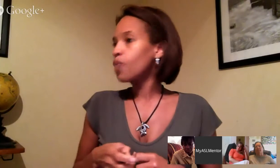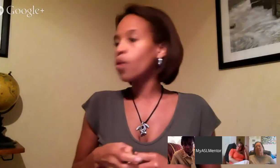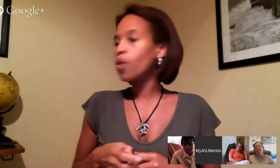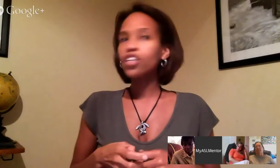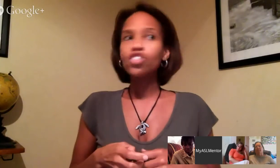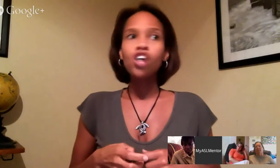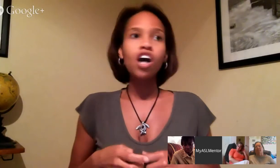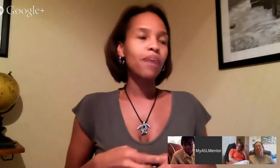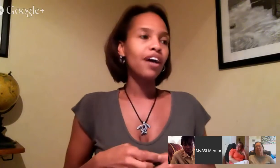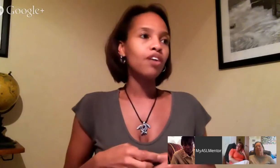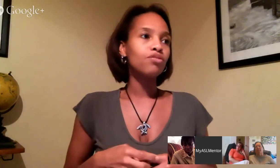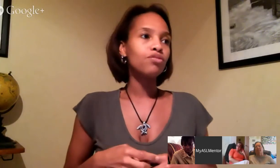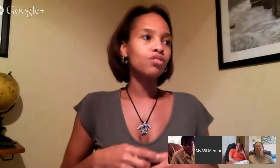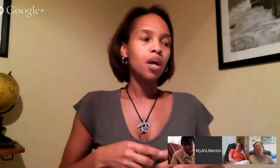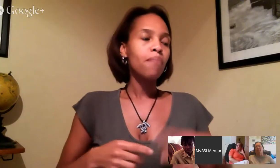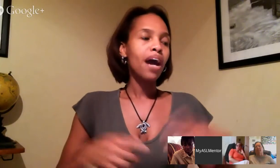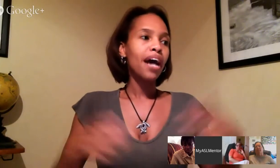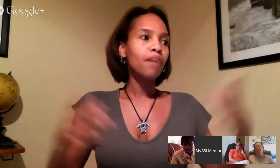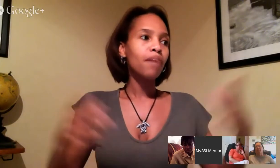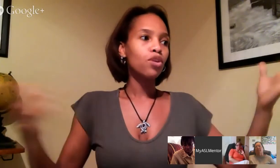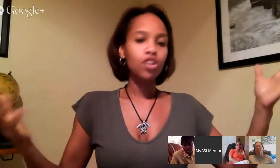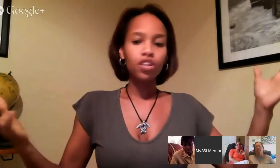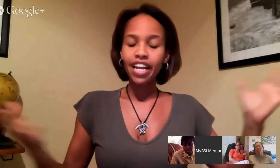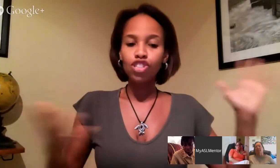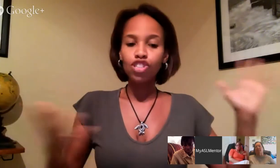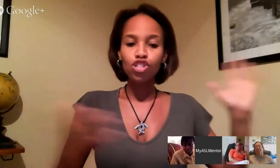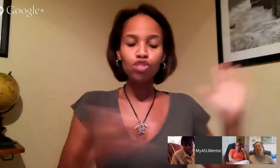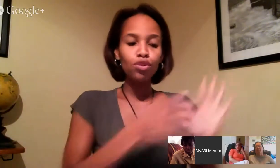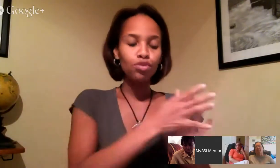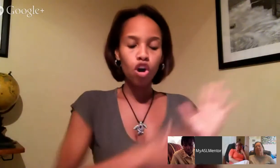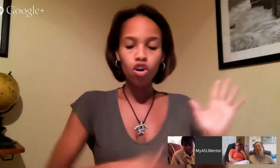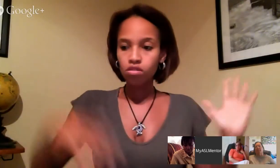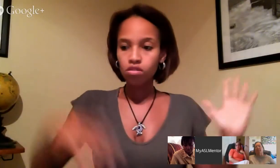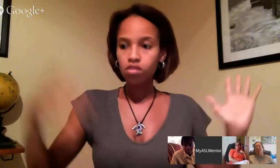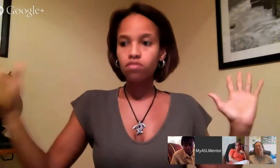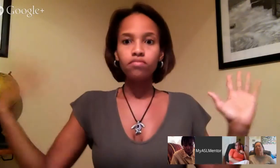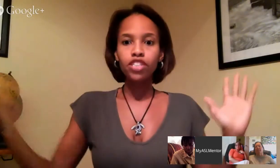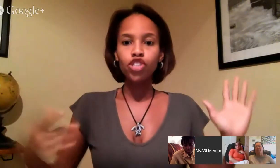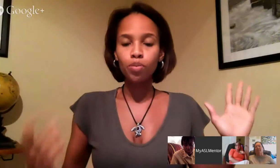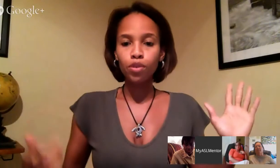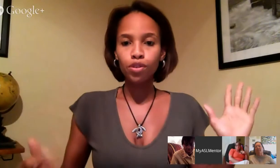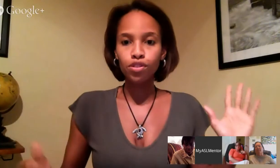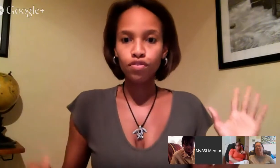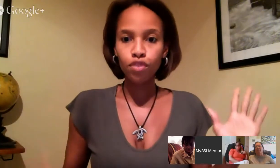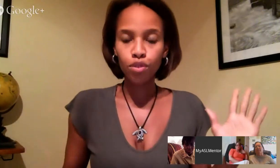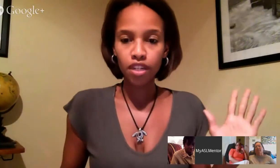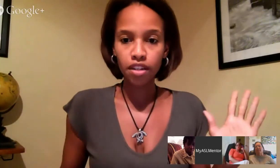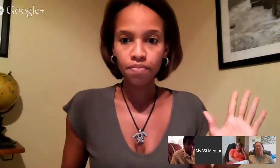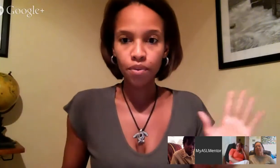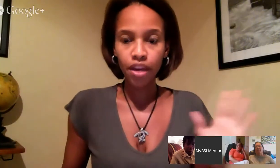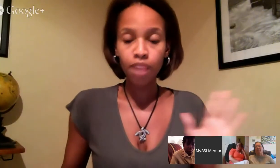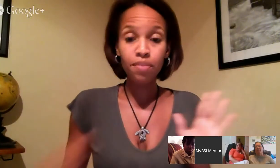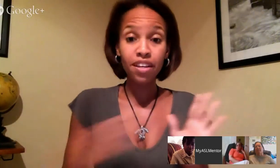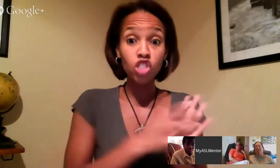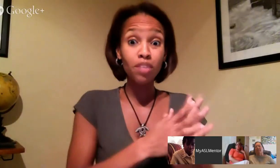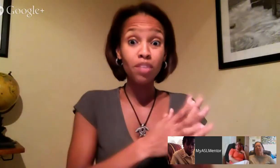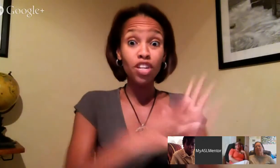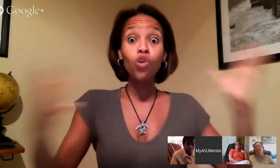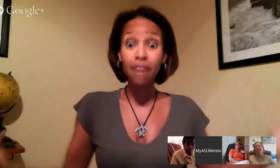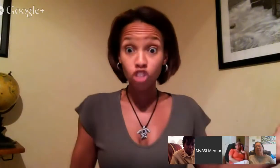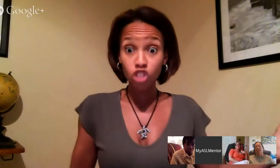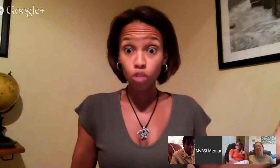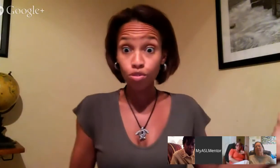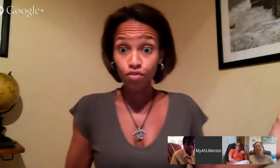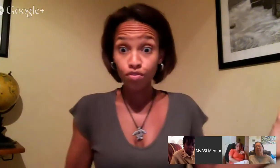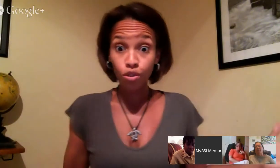today I want to talk about my book that I just wrote called Interpreters in Florida. Okay, because nobody knows